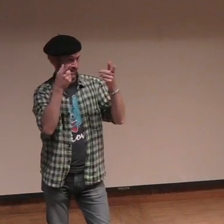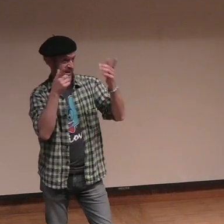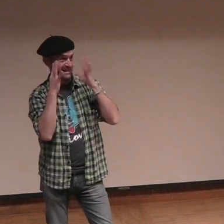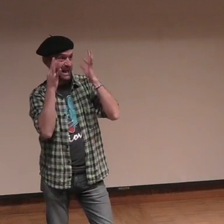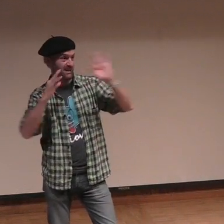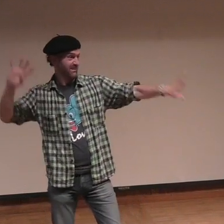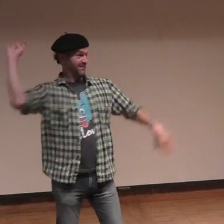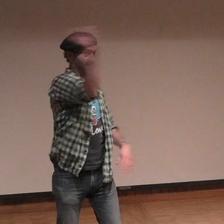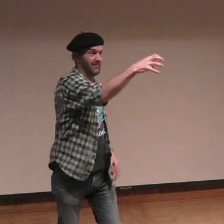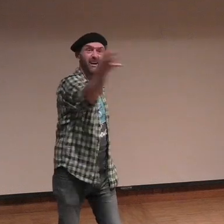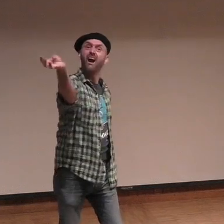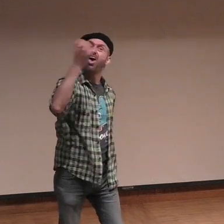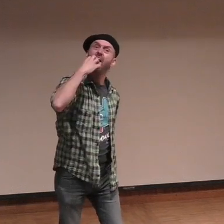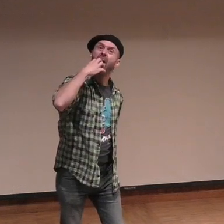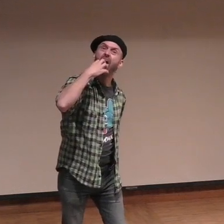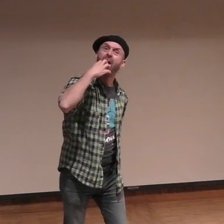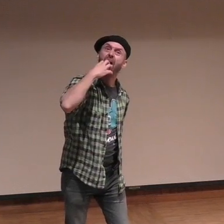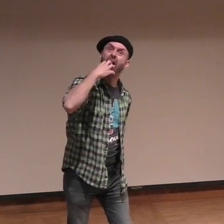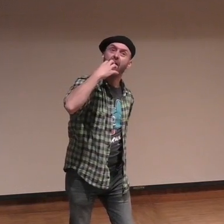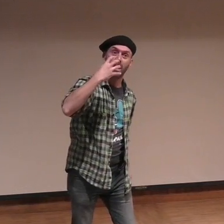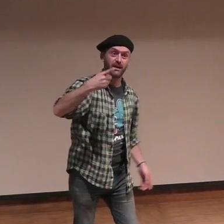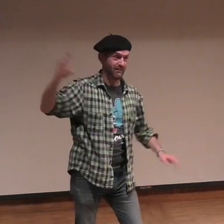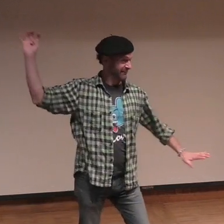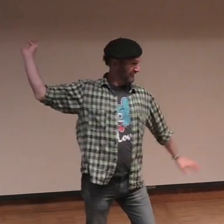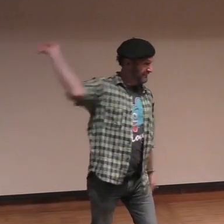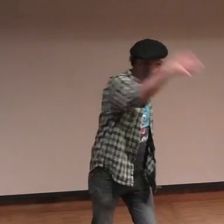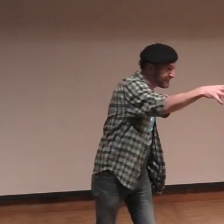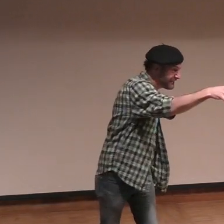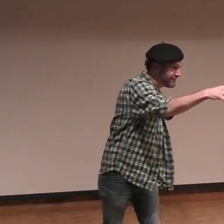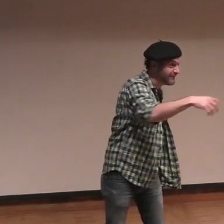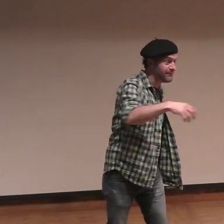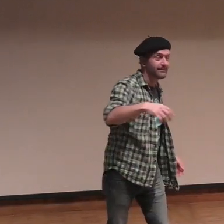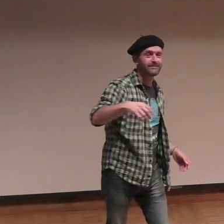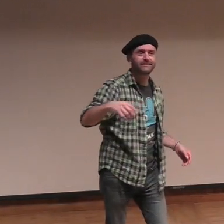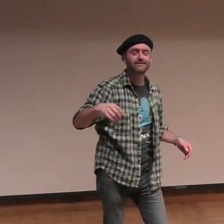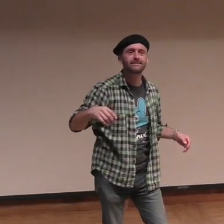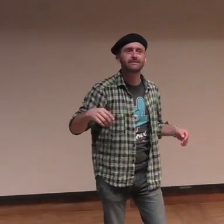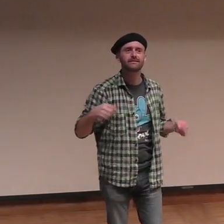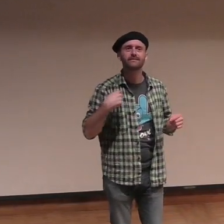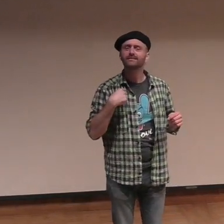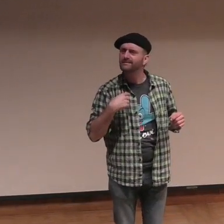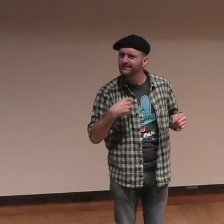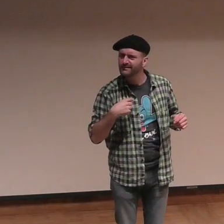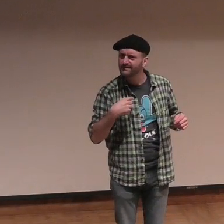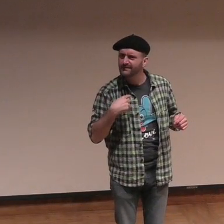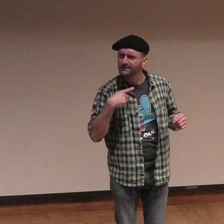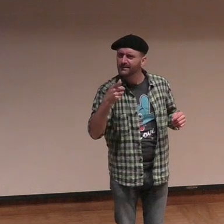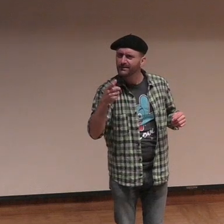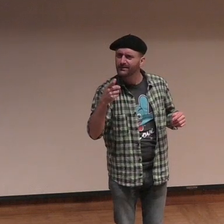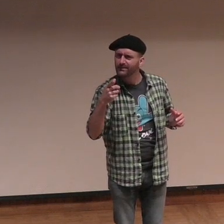But in ASL, you can see like that. That was very clear. The cat went out and got my tongue.